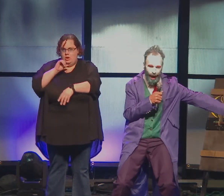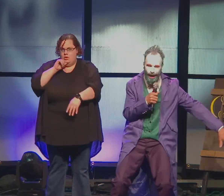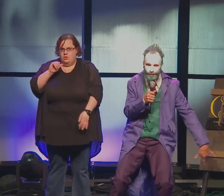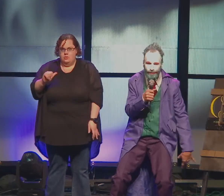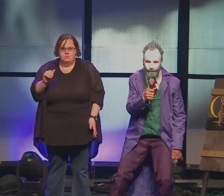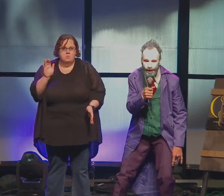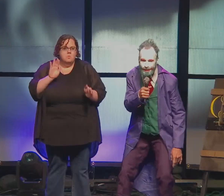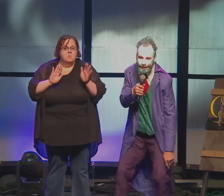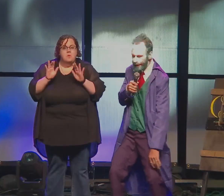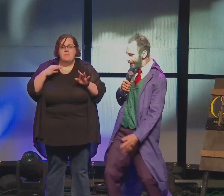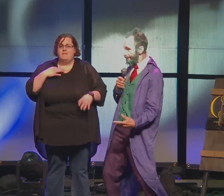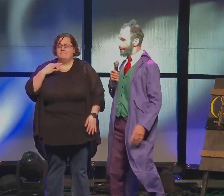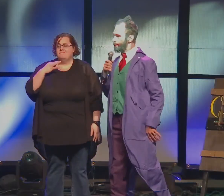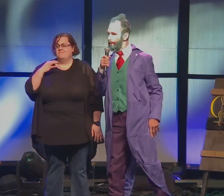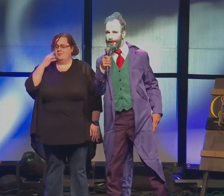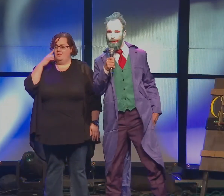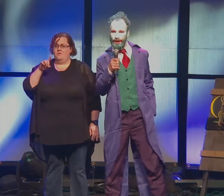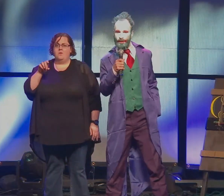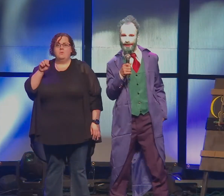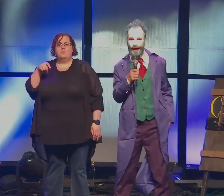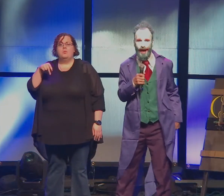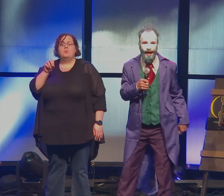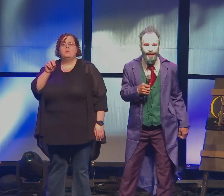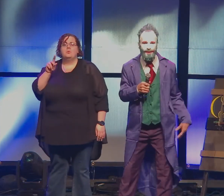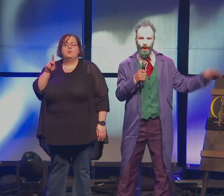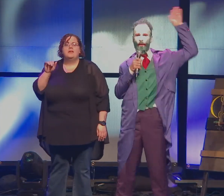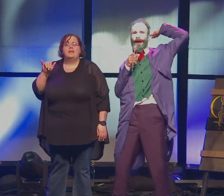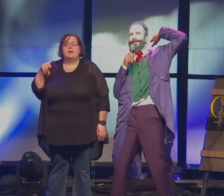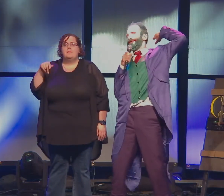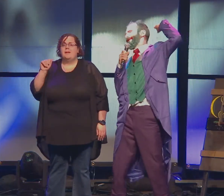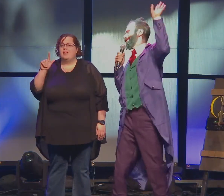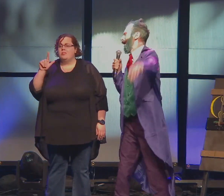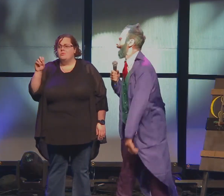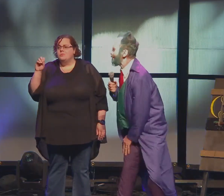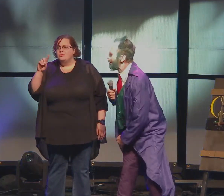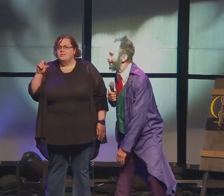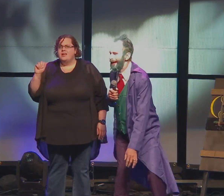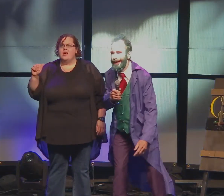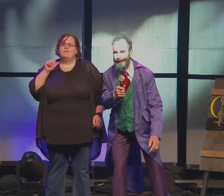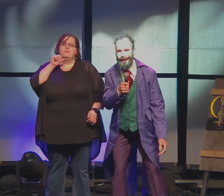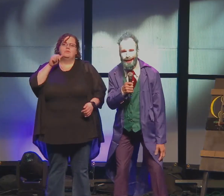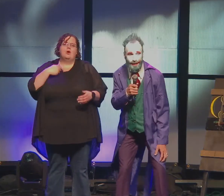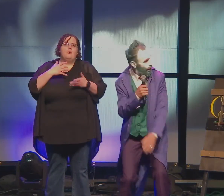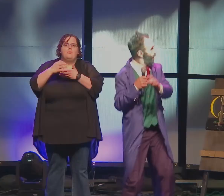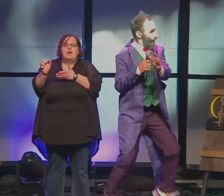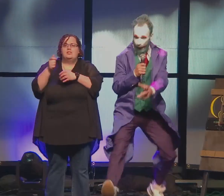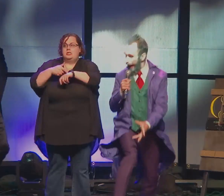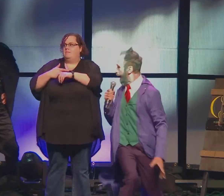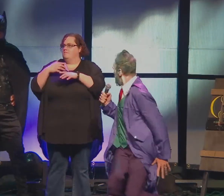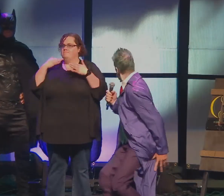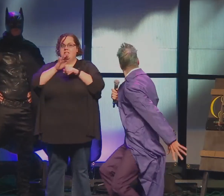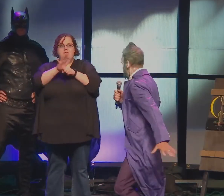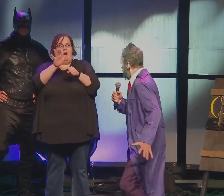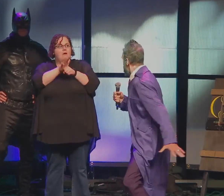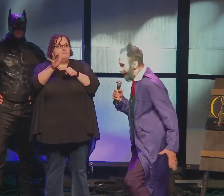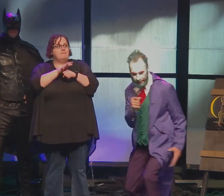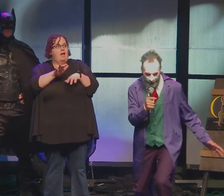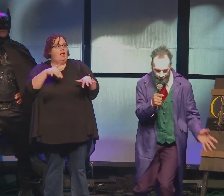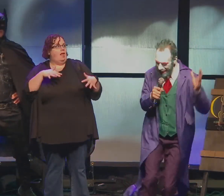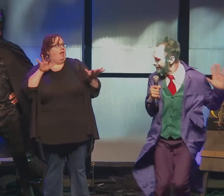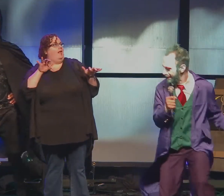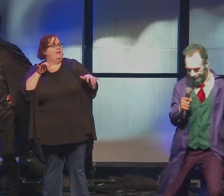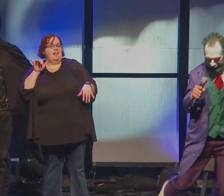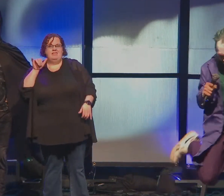not bother volunteering for Spooky Palooza. Don't waste your time donating. Enough! Is that